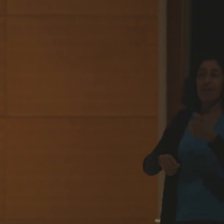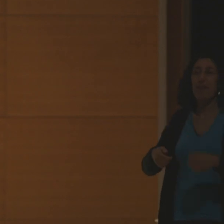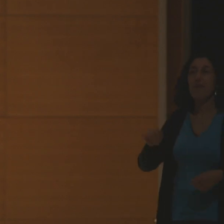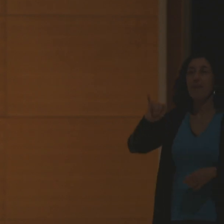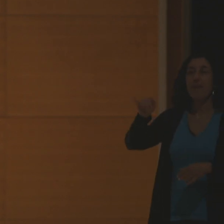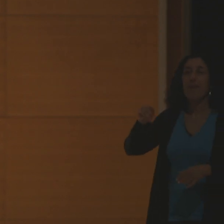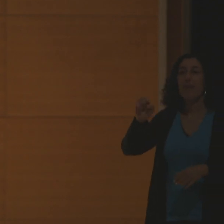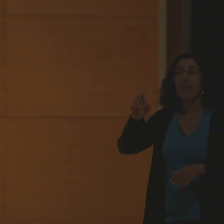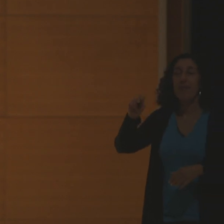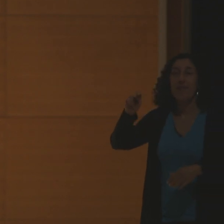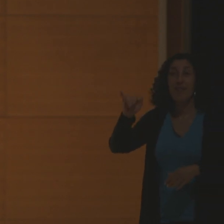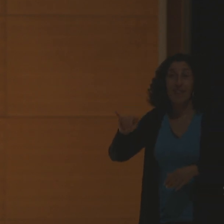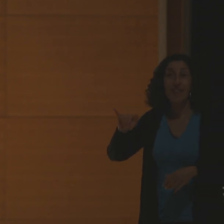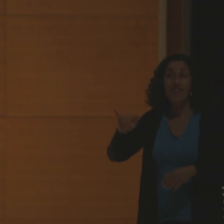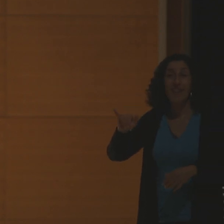easy. It's Jenny,